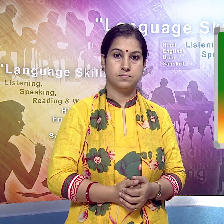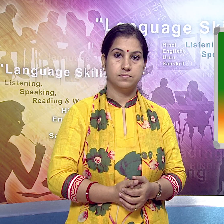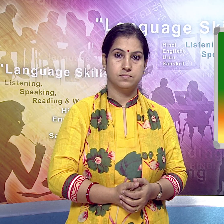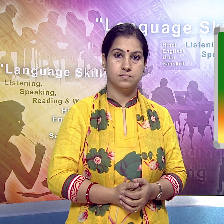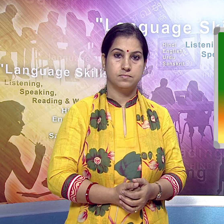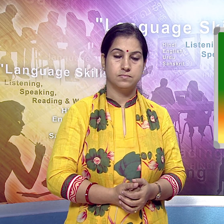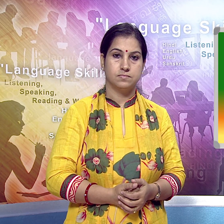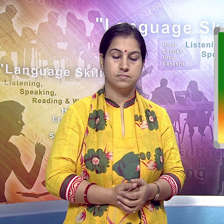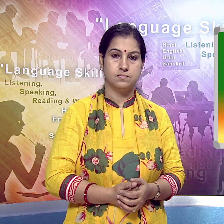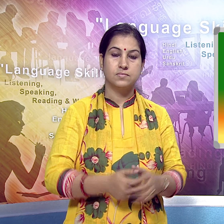and the meat.